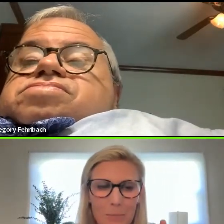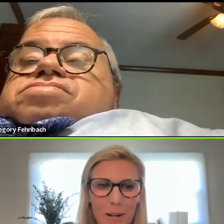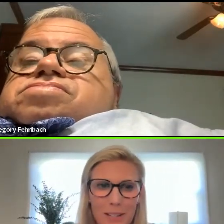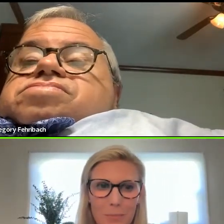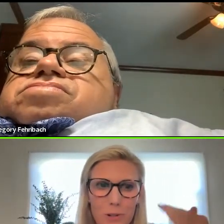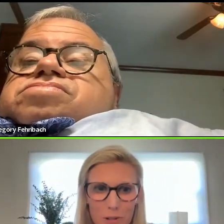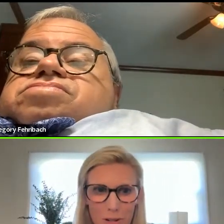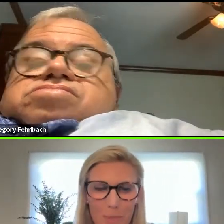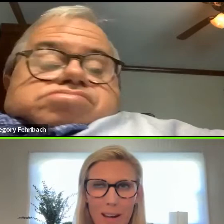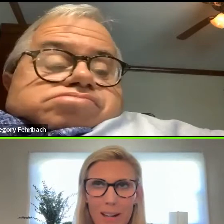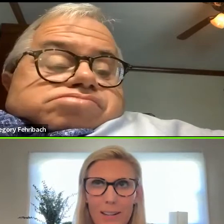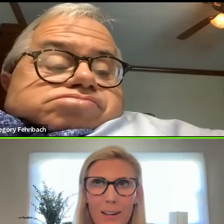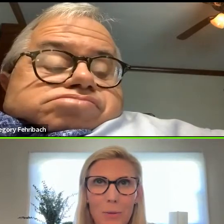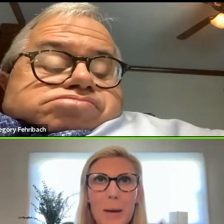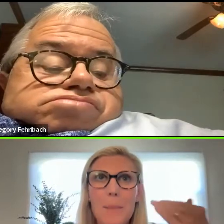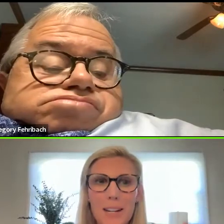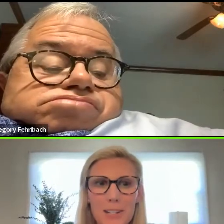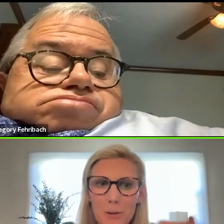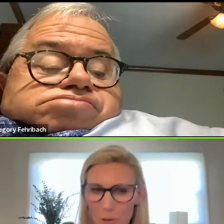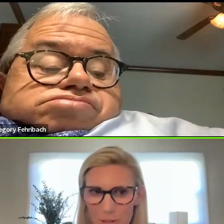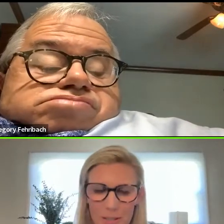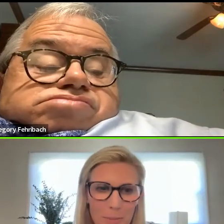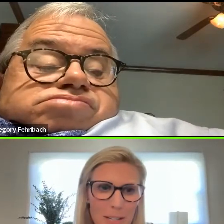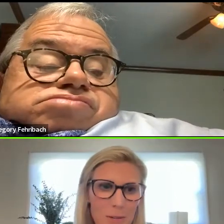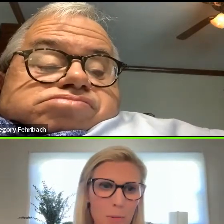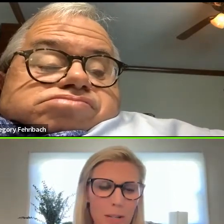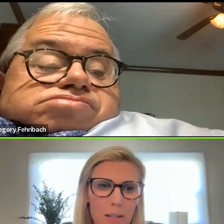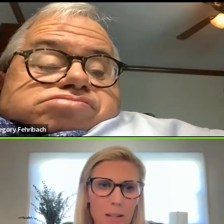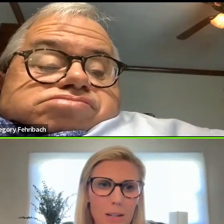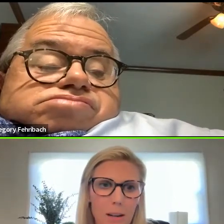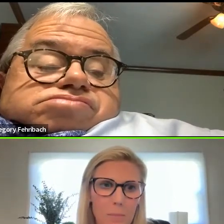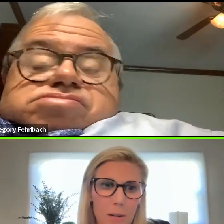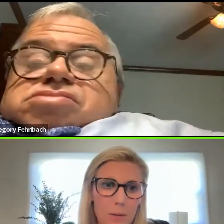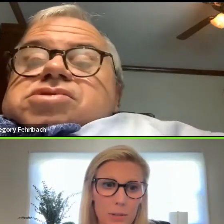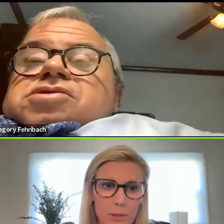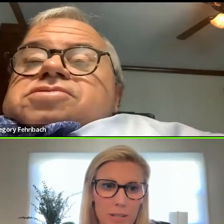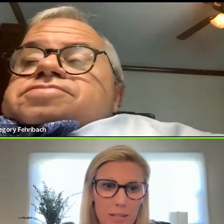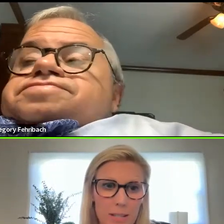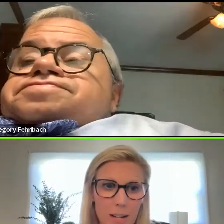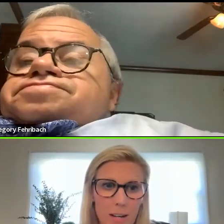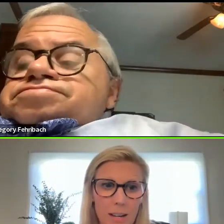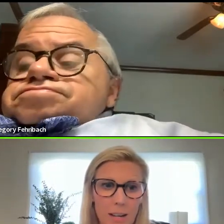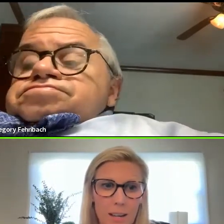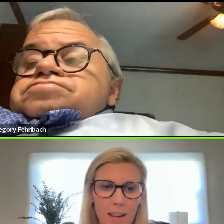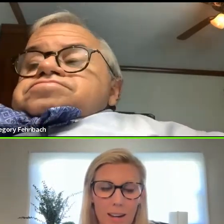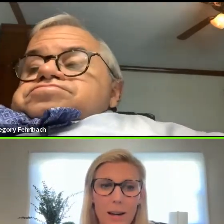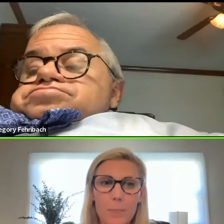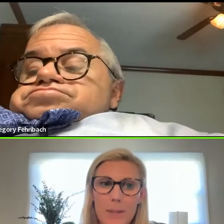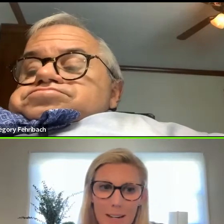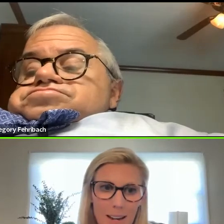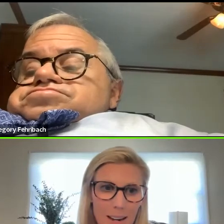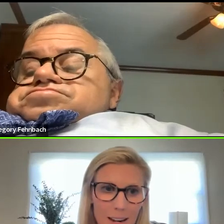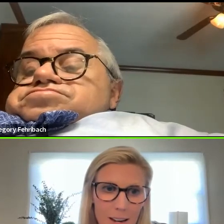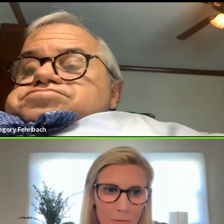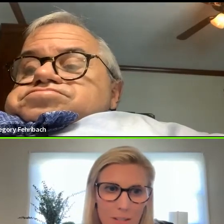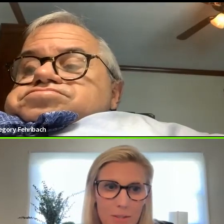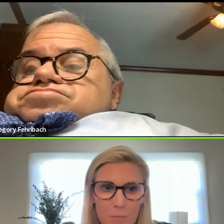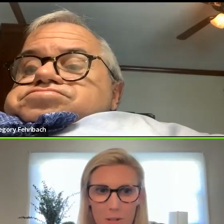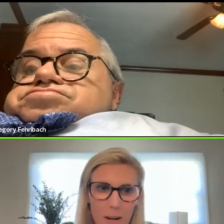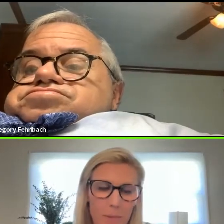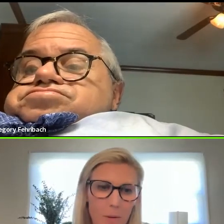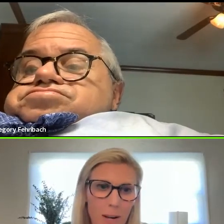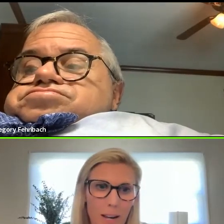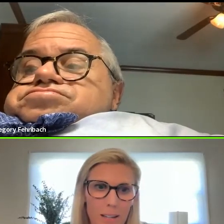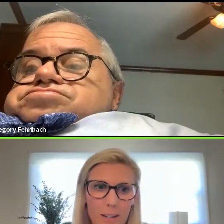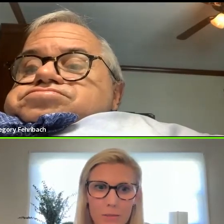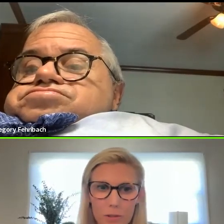this process more streamlined, we imagine a world and a place where we could better produce this data and update it in a faster,